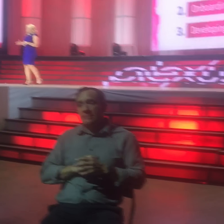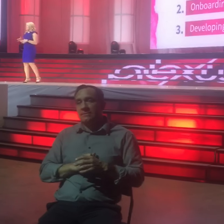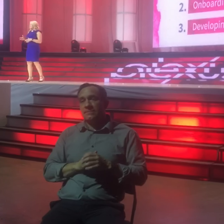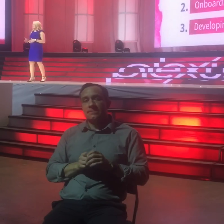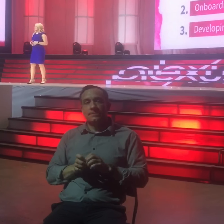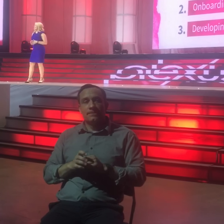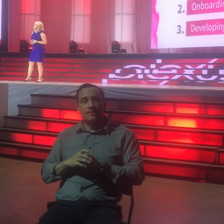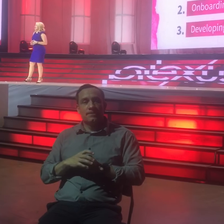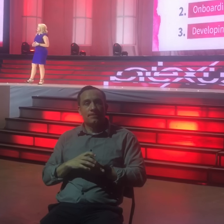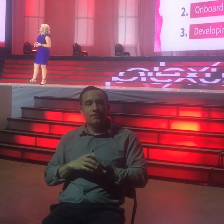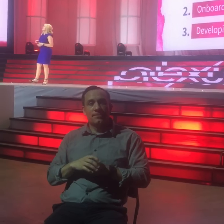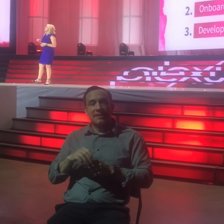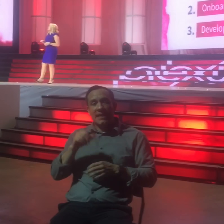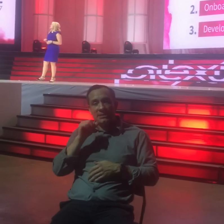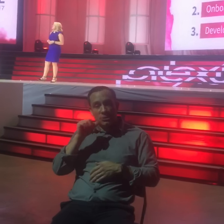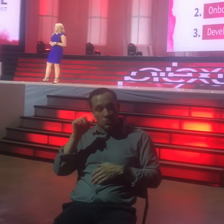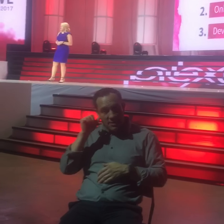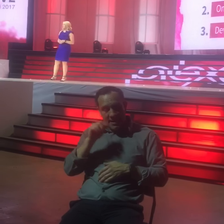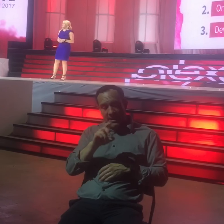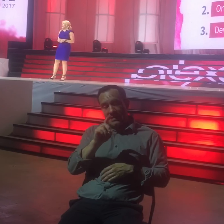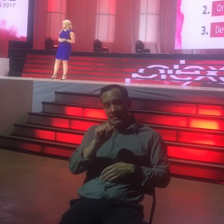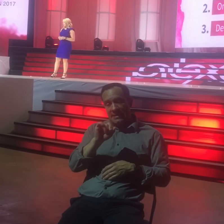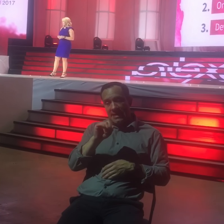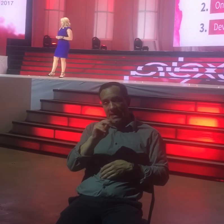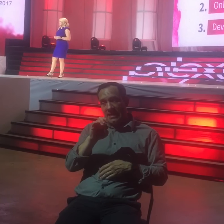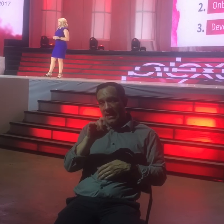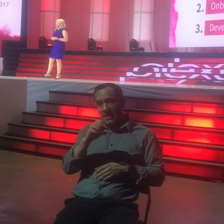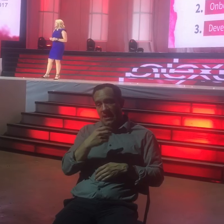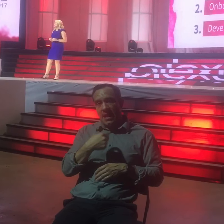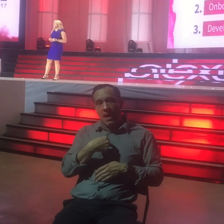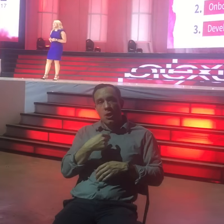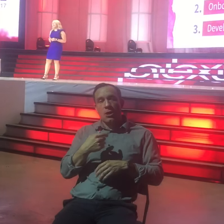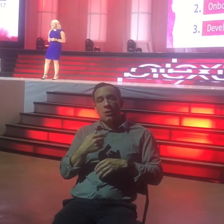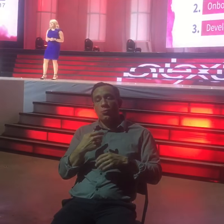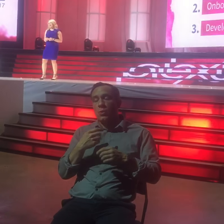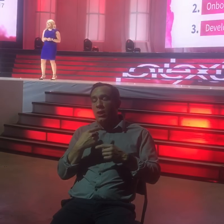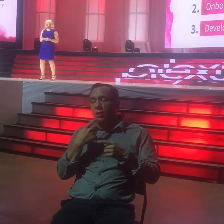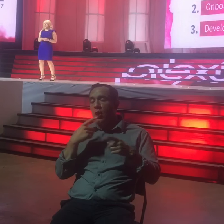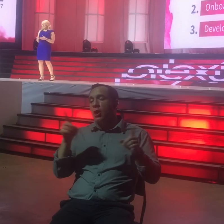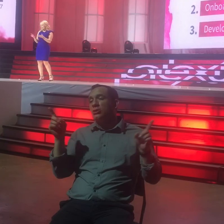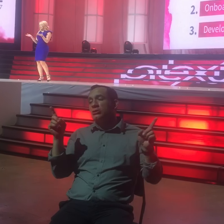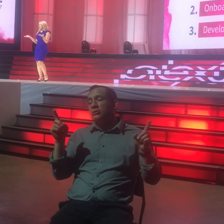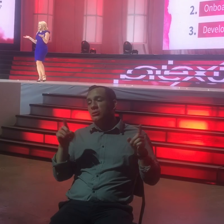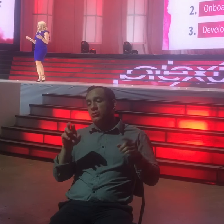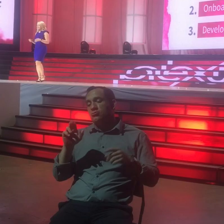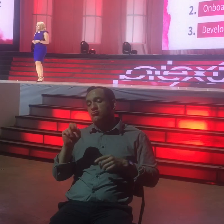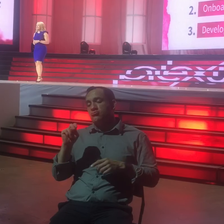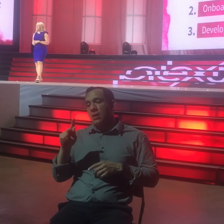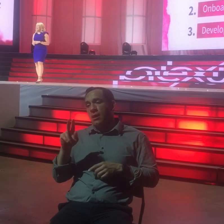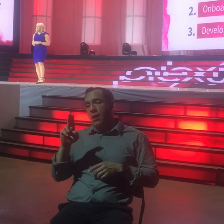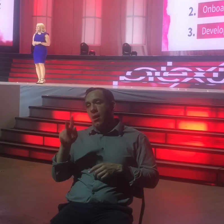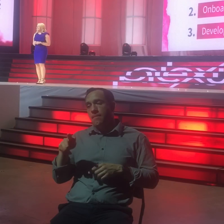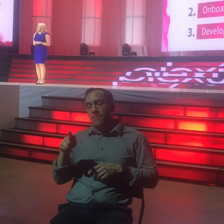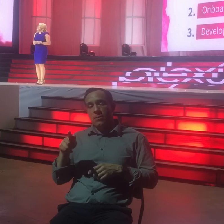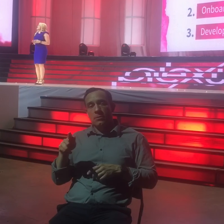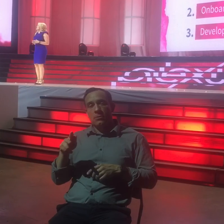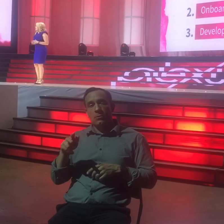Yesterday, Danielle and I were able to officially launch the Rank Up Roadmap with the help of some pretty amazing ambassadors in our audience here